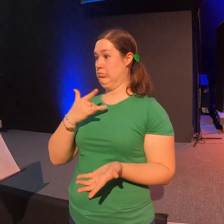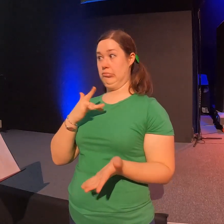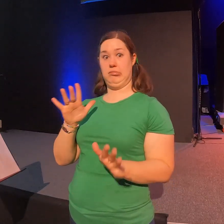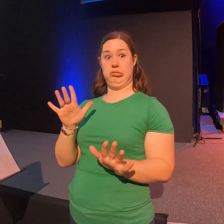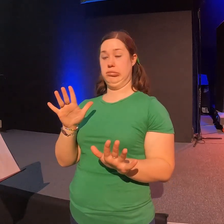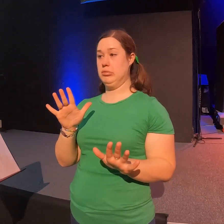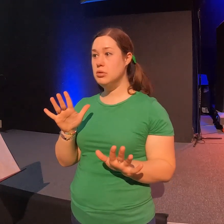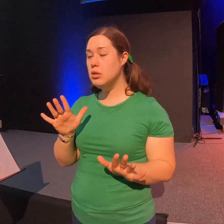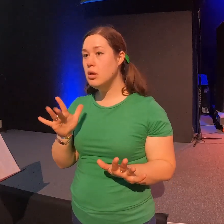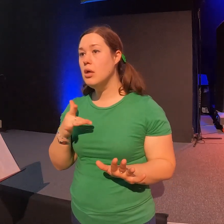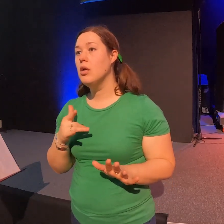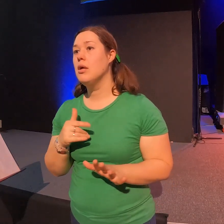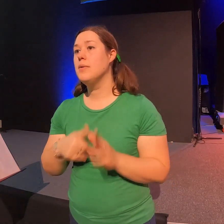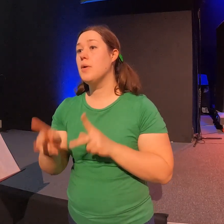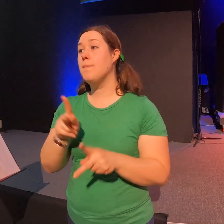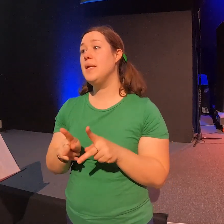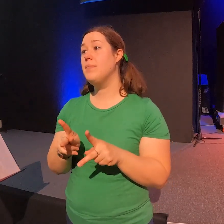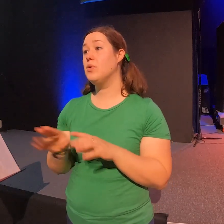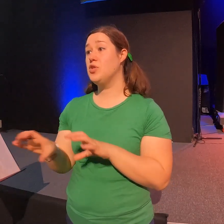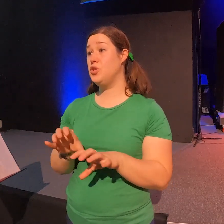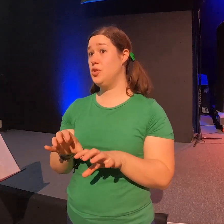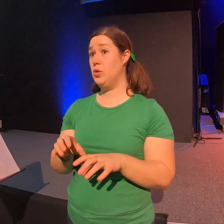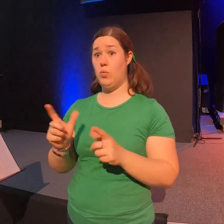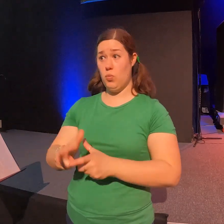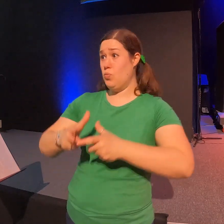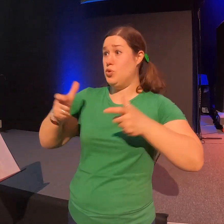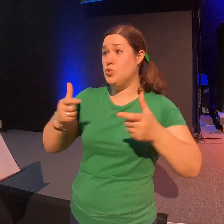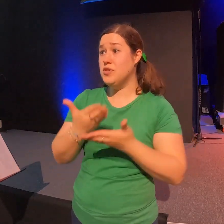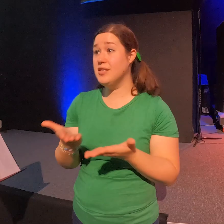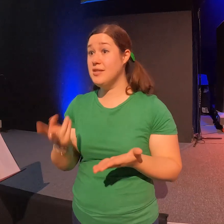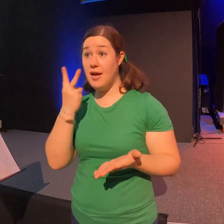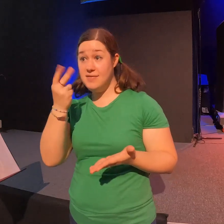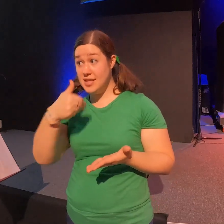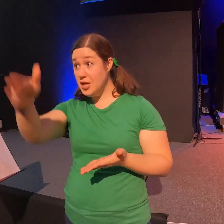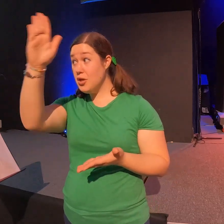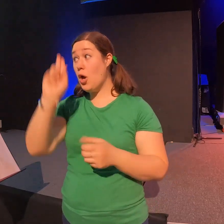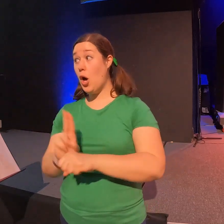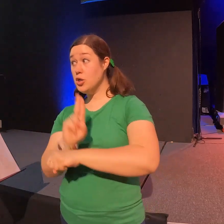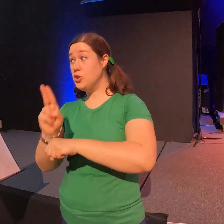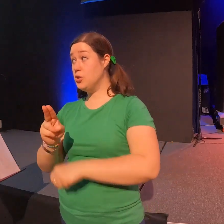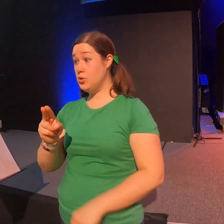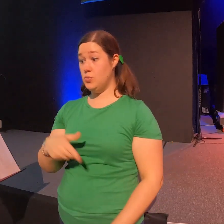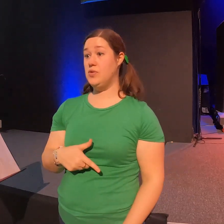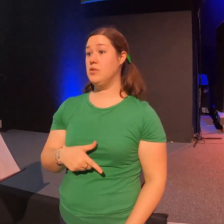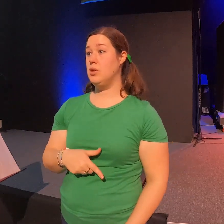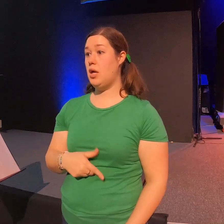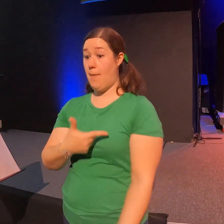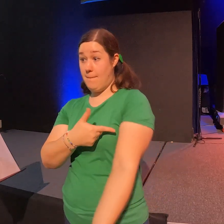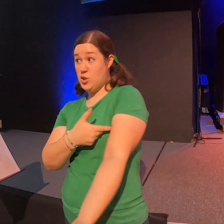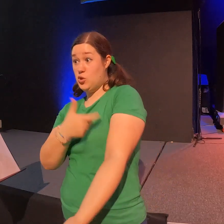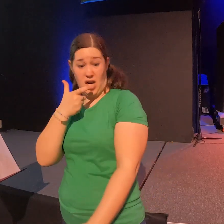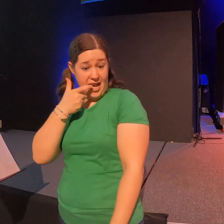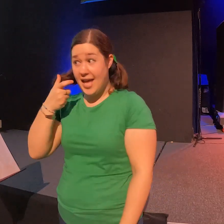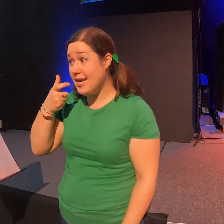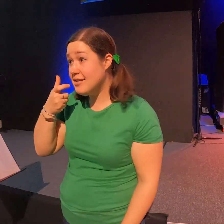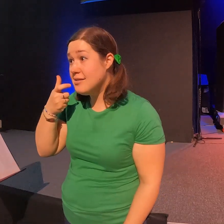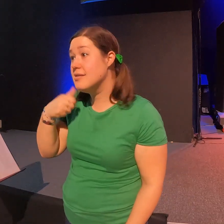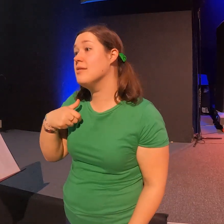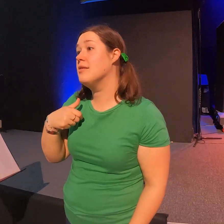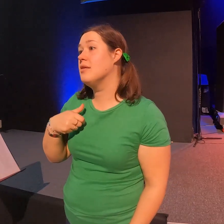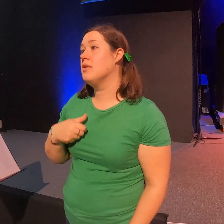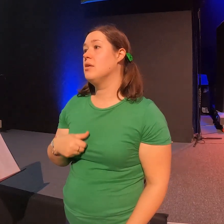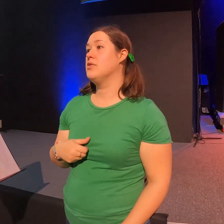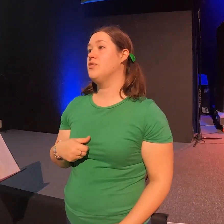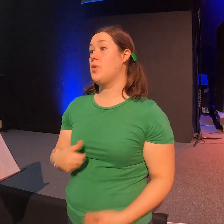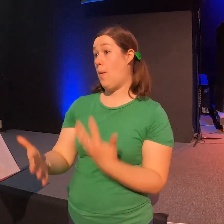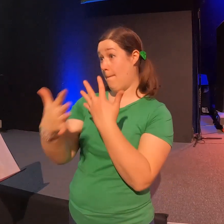most unlikely things. I've seen God use drug addicts. I've seen God use convicts. I've